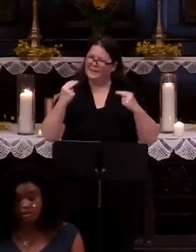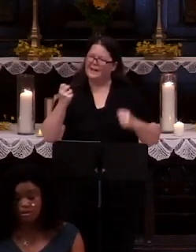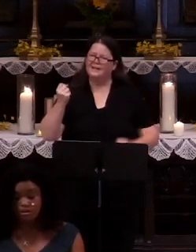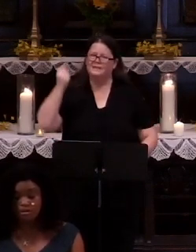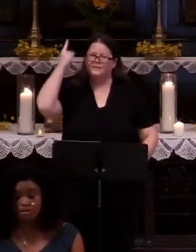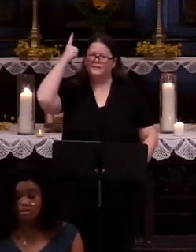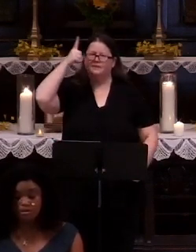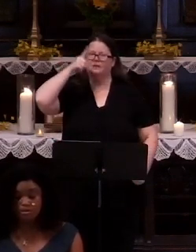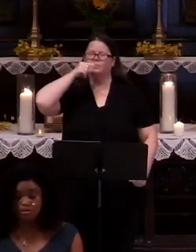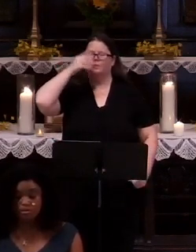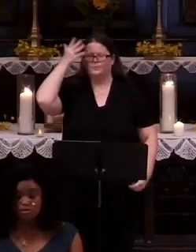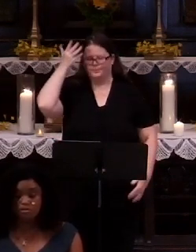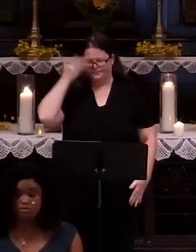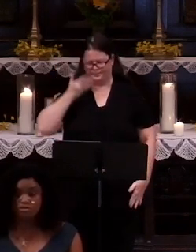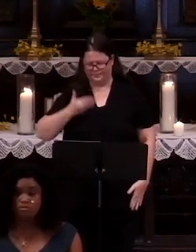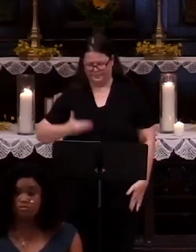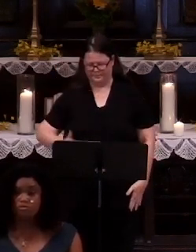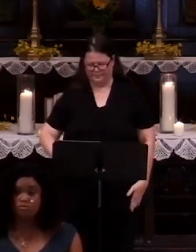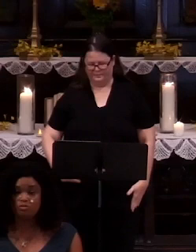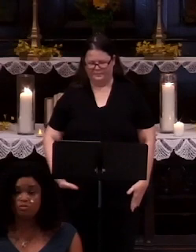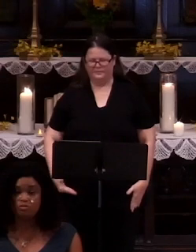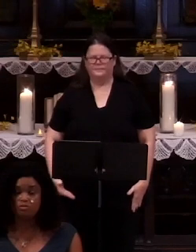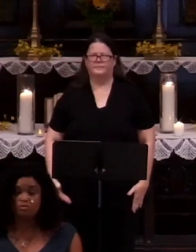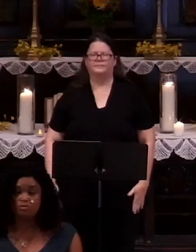word is true.